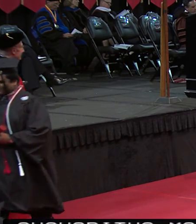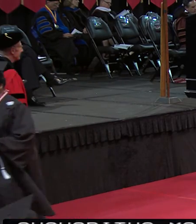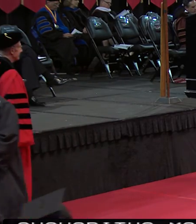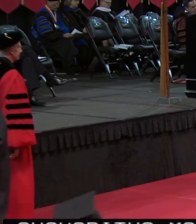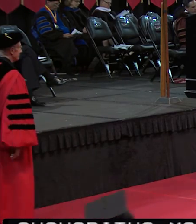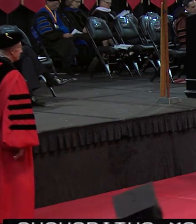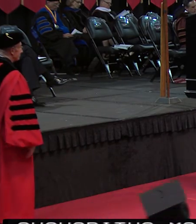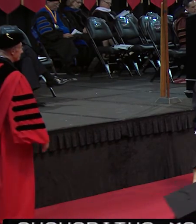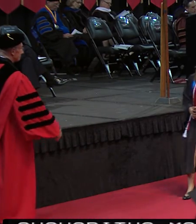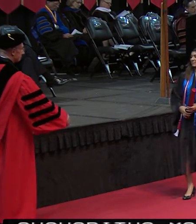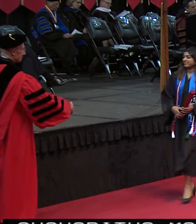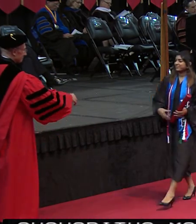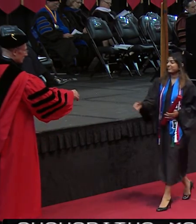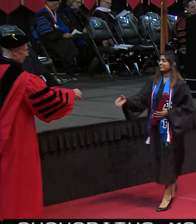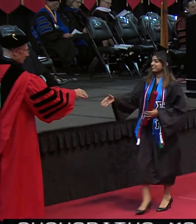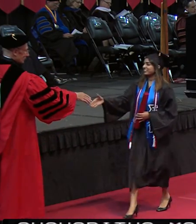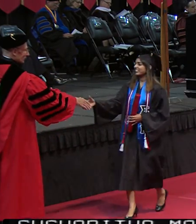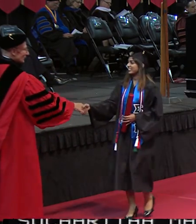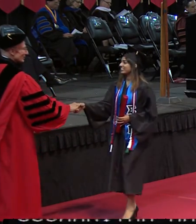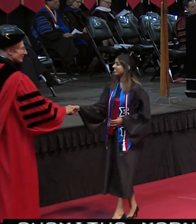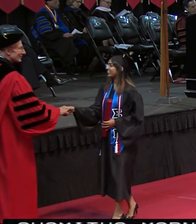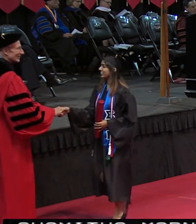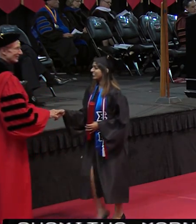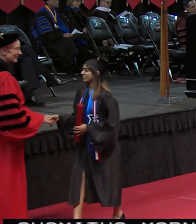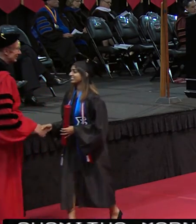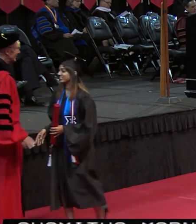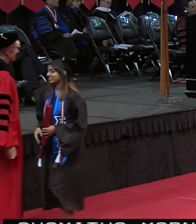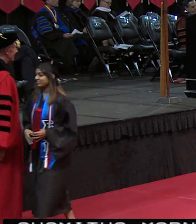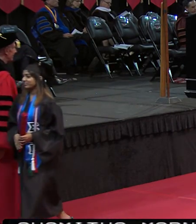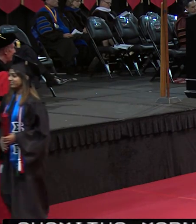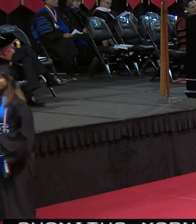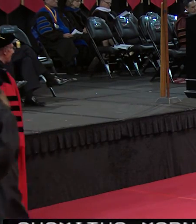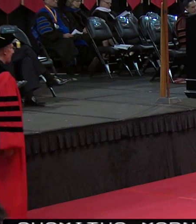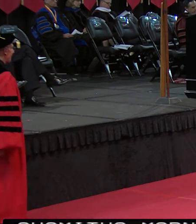Claudia Maribel Marroquin.